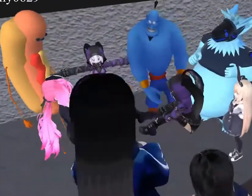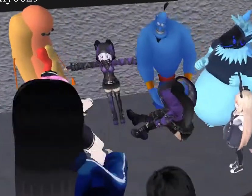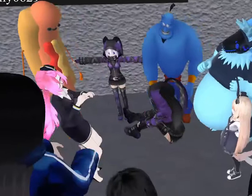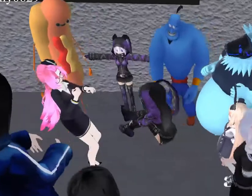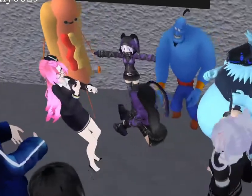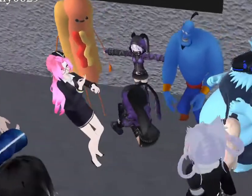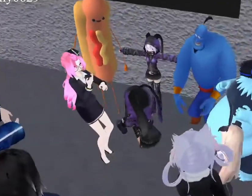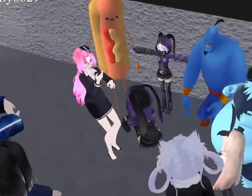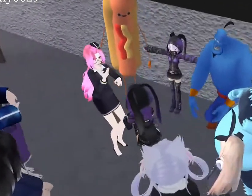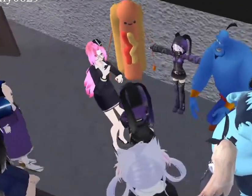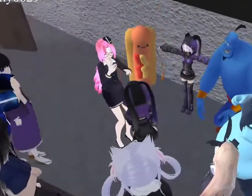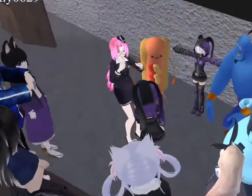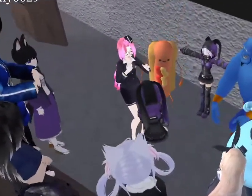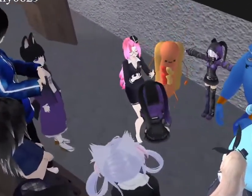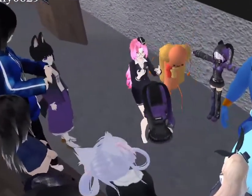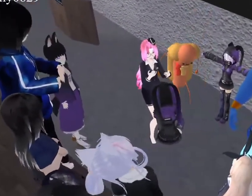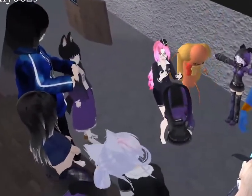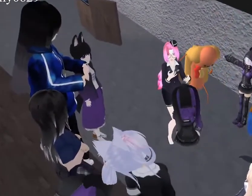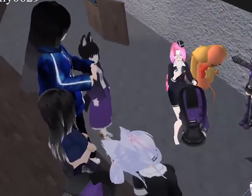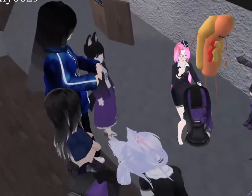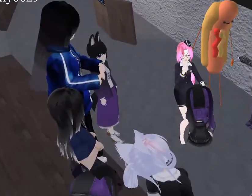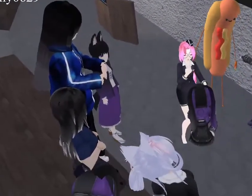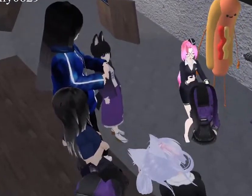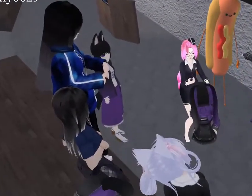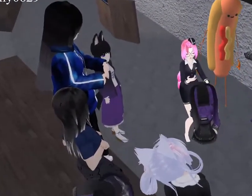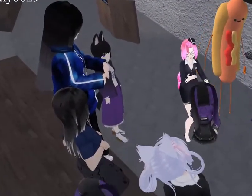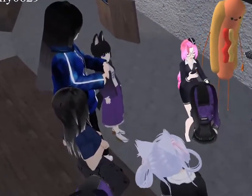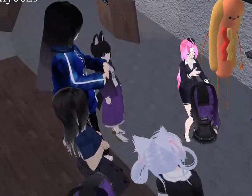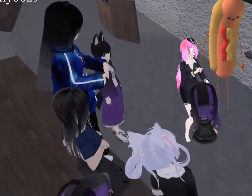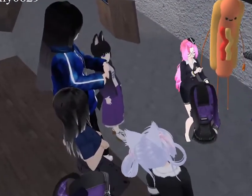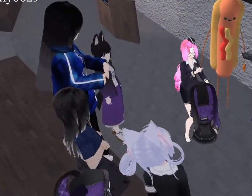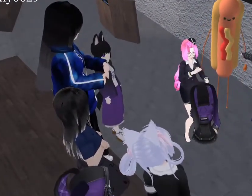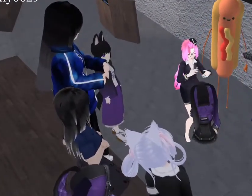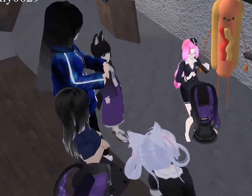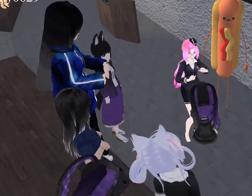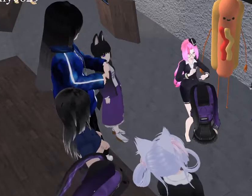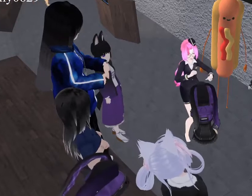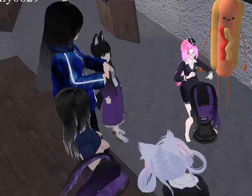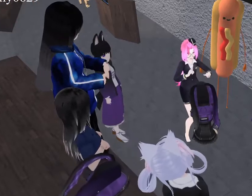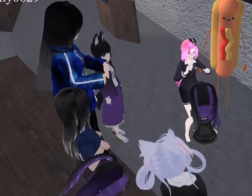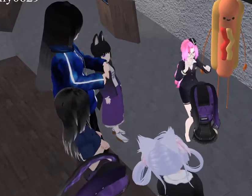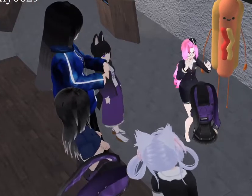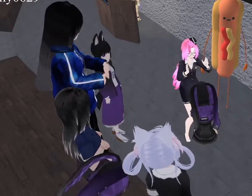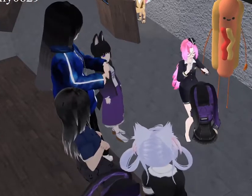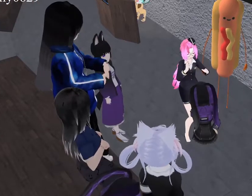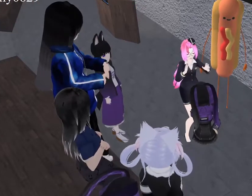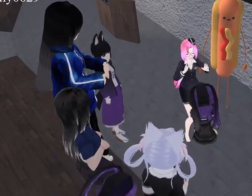story. It's also going to be used in current time. So for this example, it could be acting out because this is fantasy. This